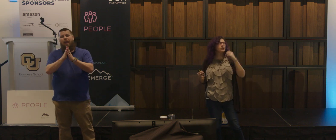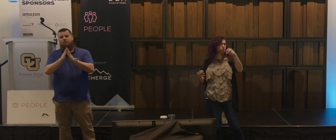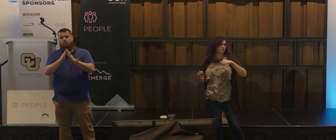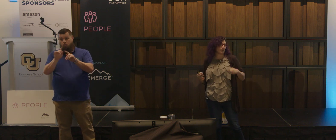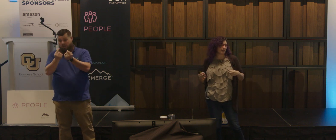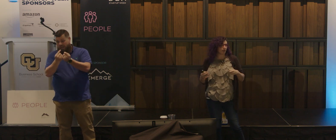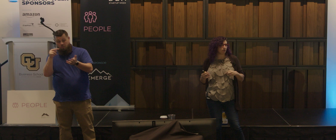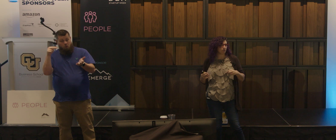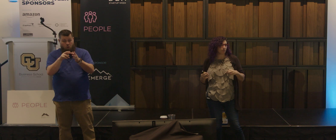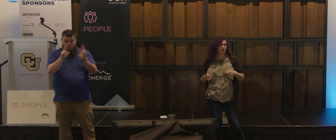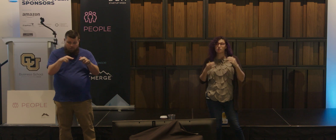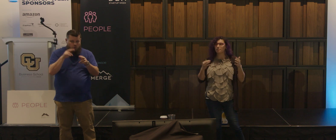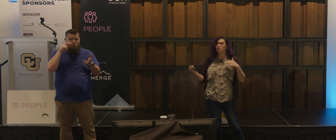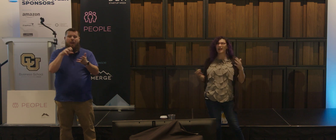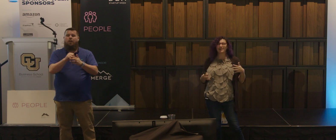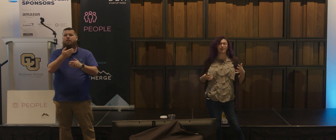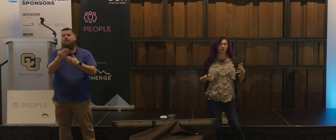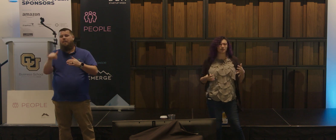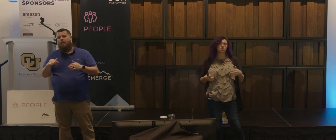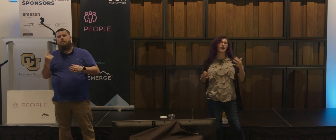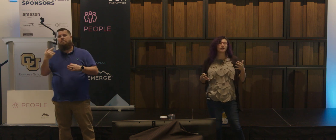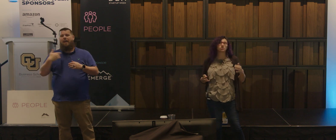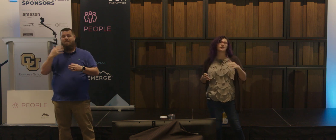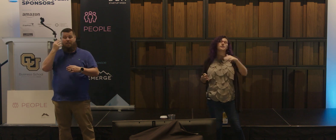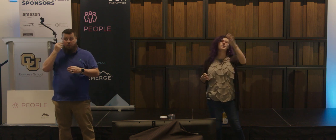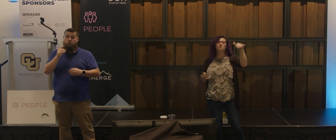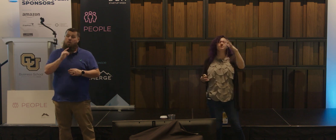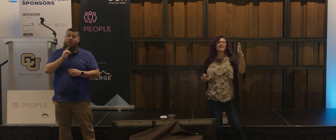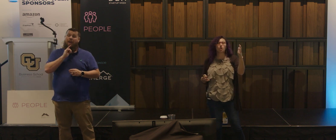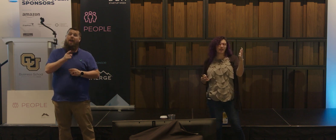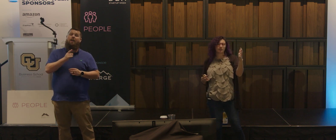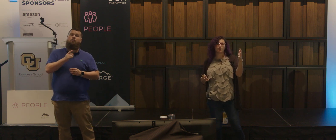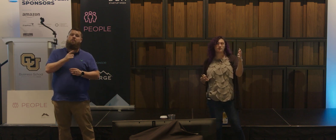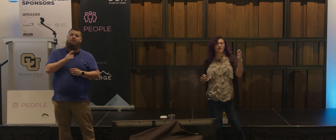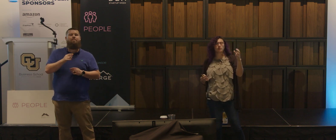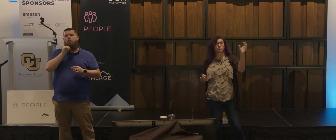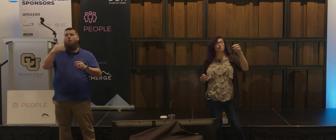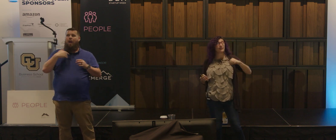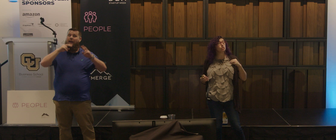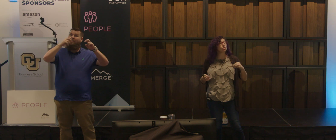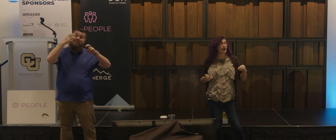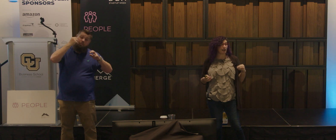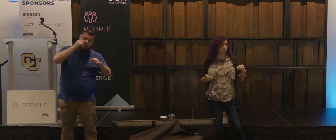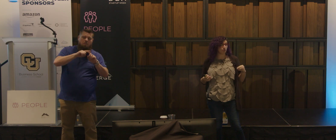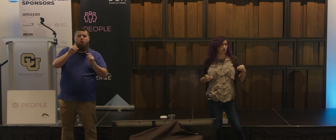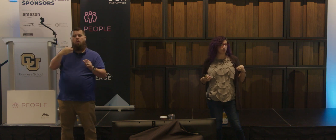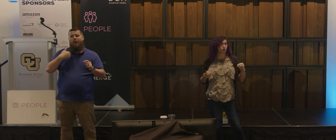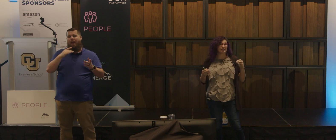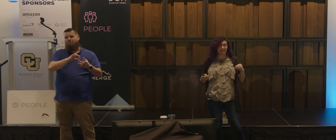you'll catch things like that because somebody will have had that experience and go, actually, they don't have experience in this industry, but they do